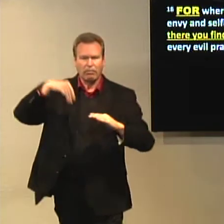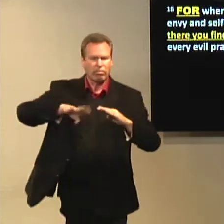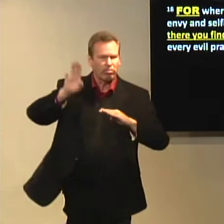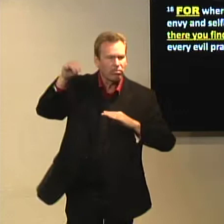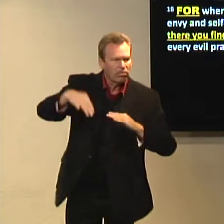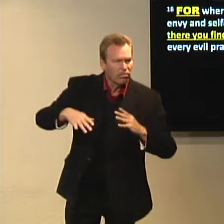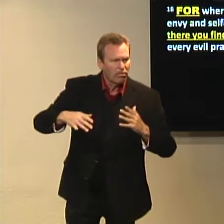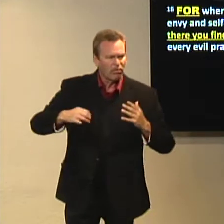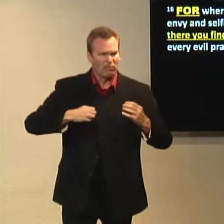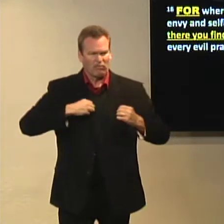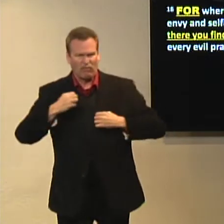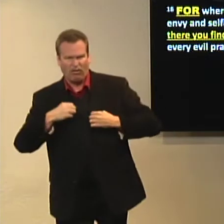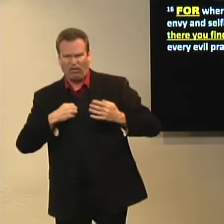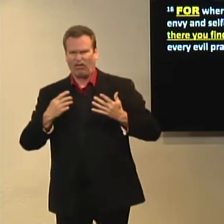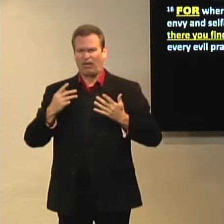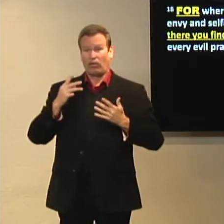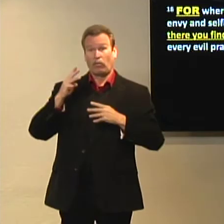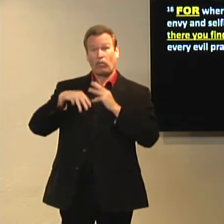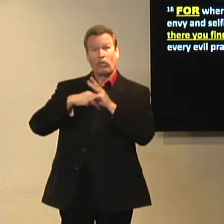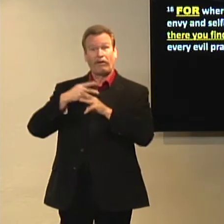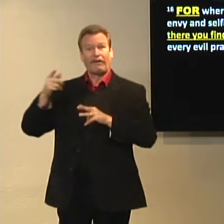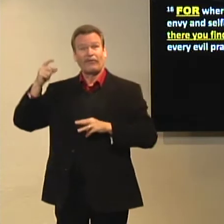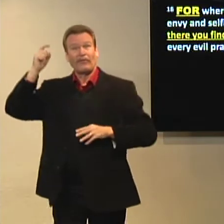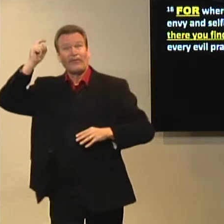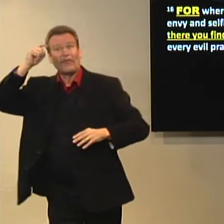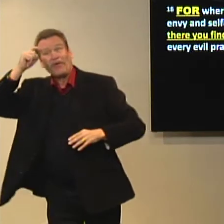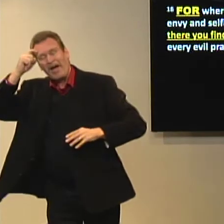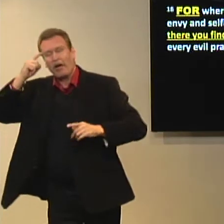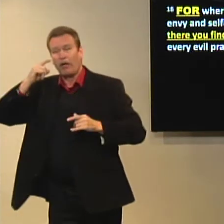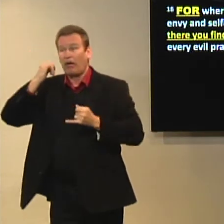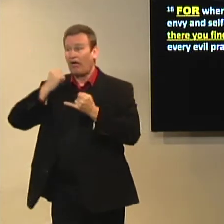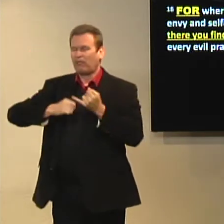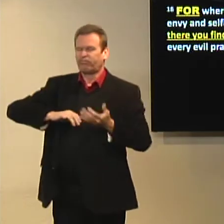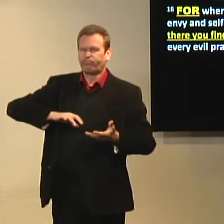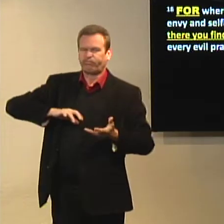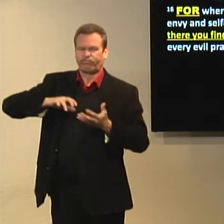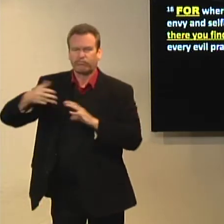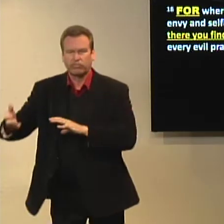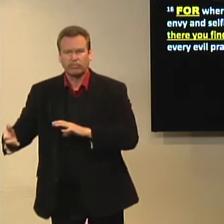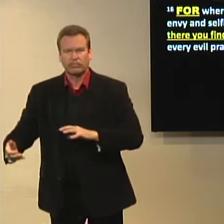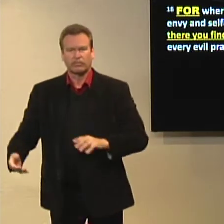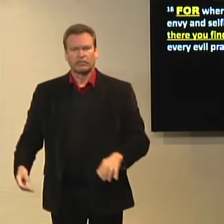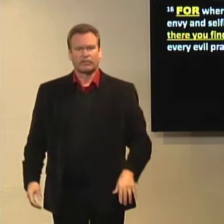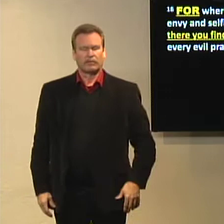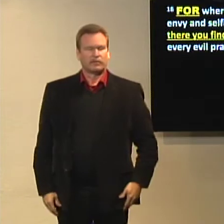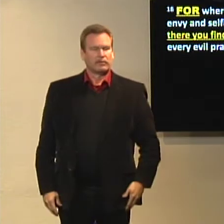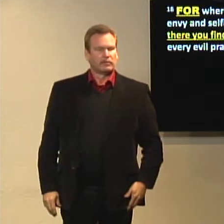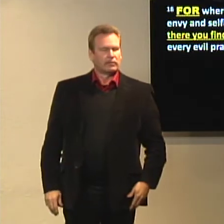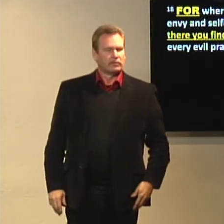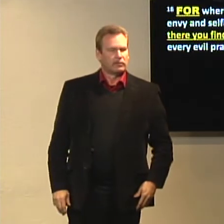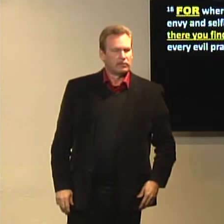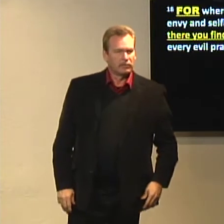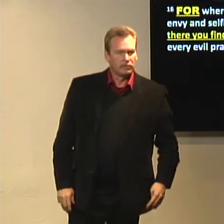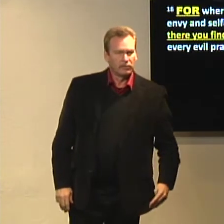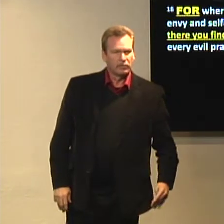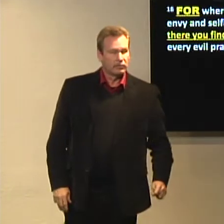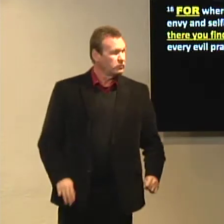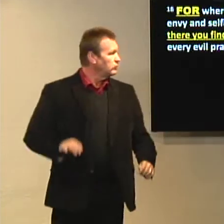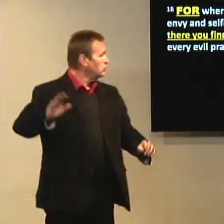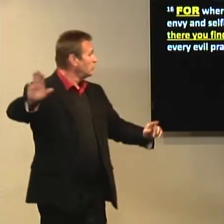emotional disorder, people having emotions that aren't right, and they still think that this is a wisdom that they have.